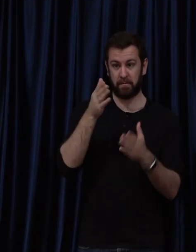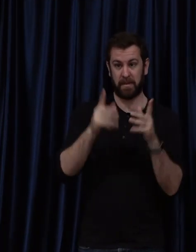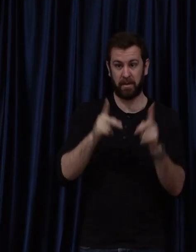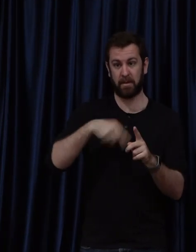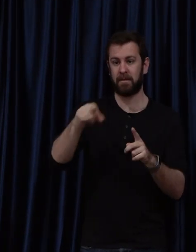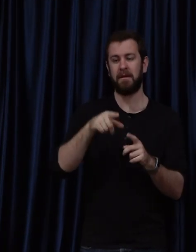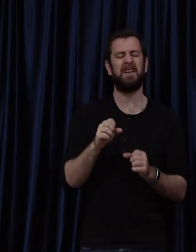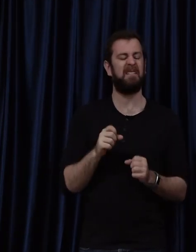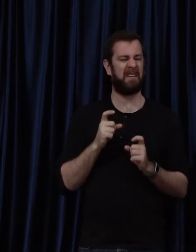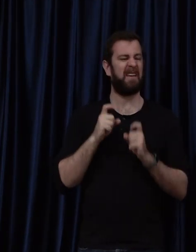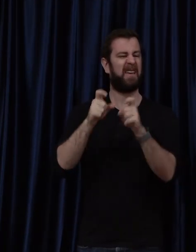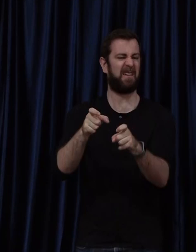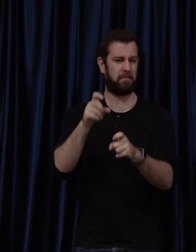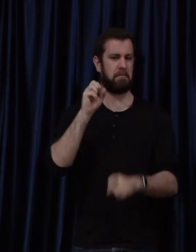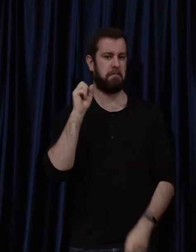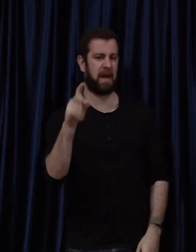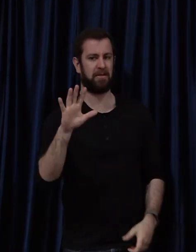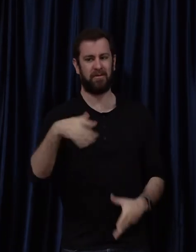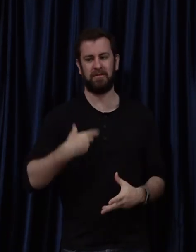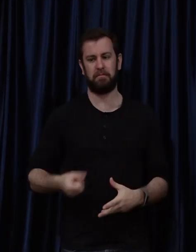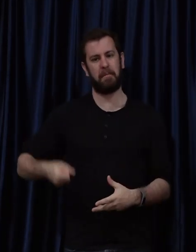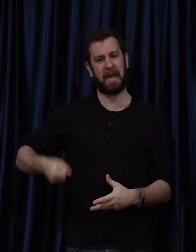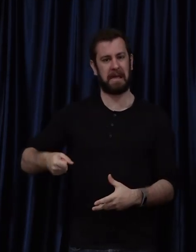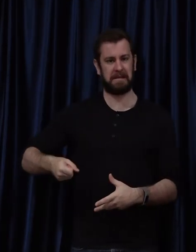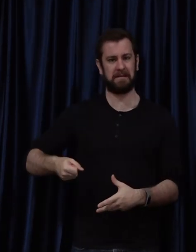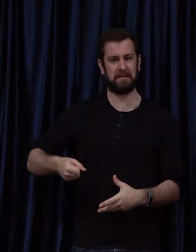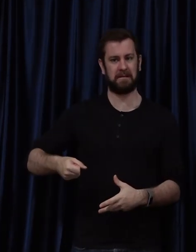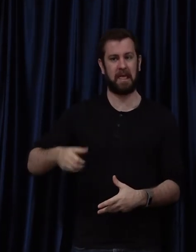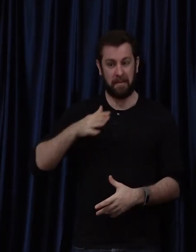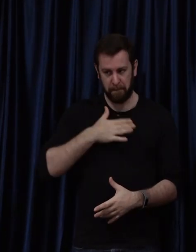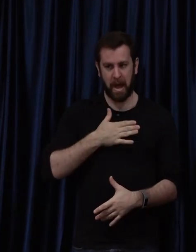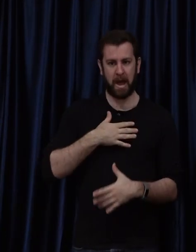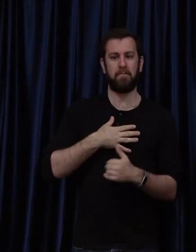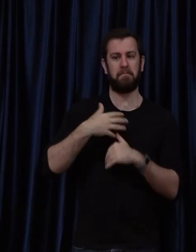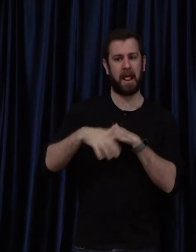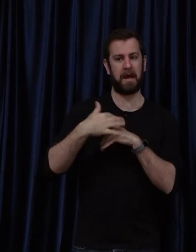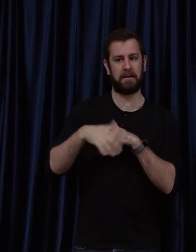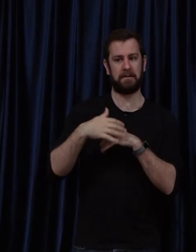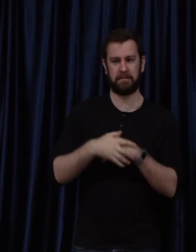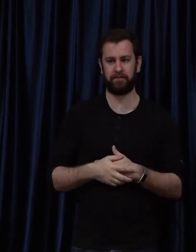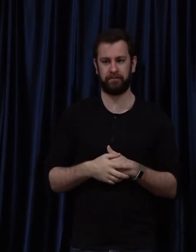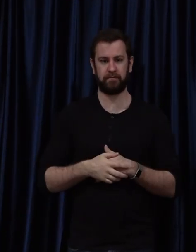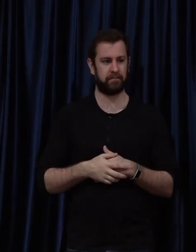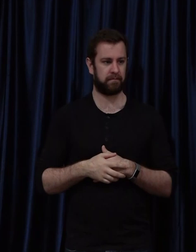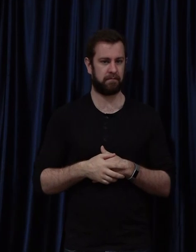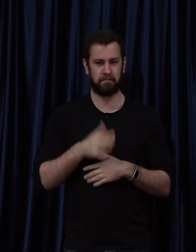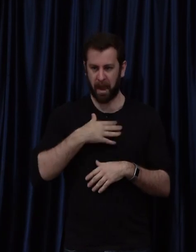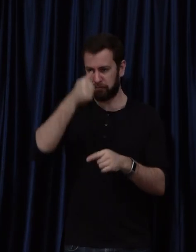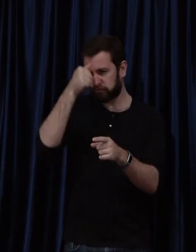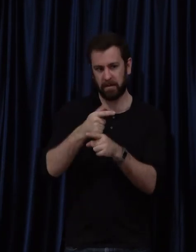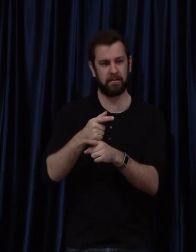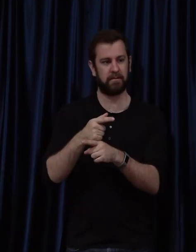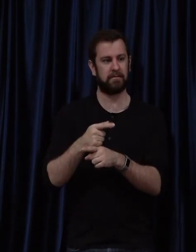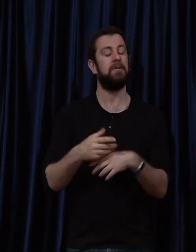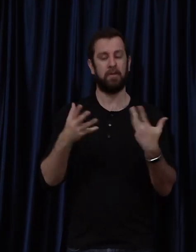saddlebags. Put it back in the saddlebags. That's my blood. Fast forward the whole tale, comes the